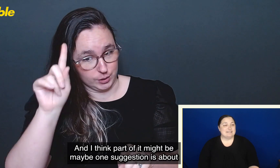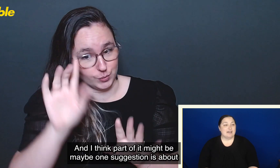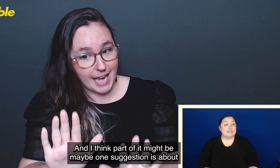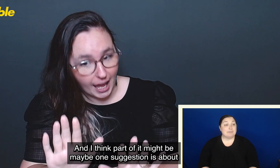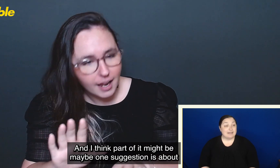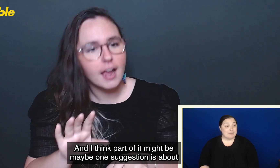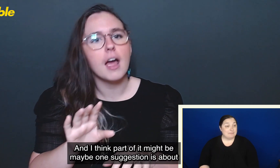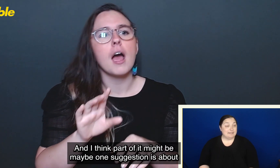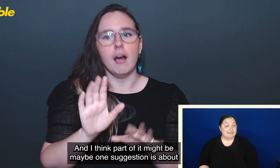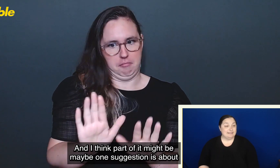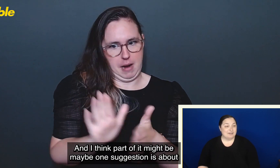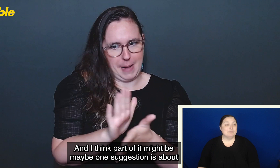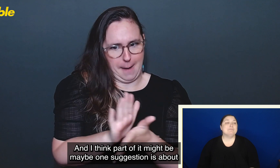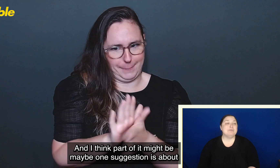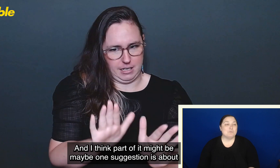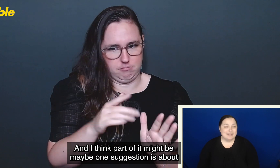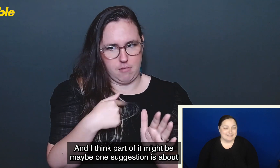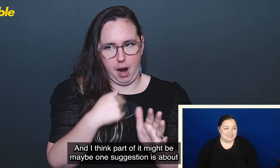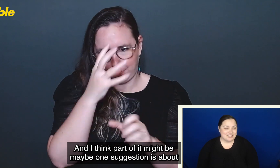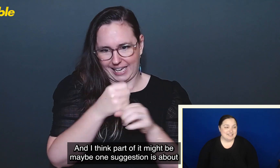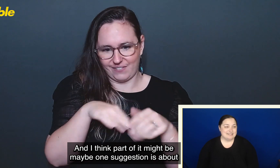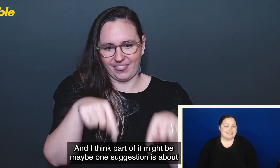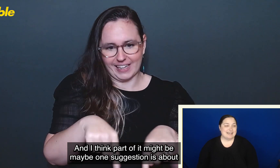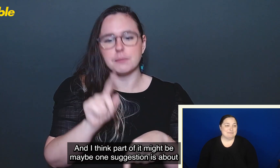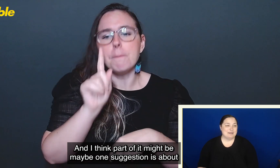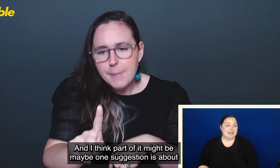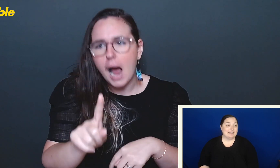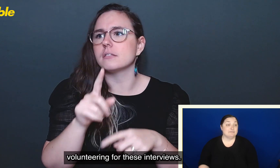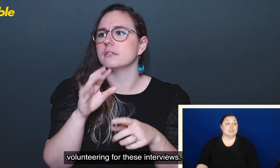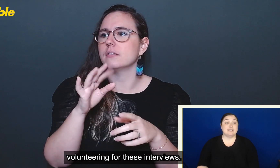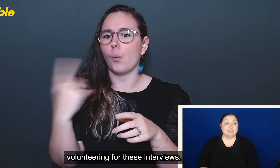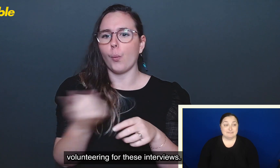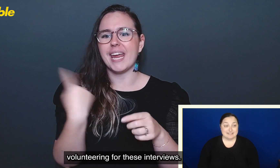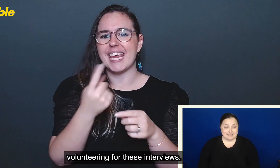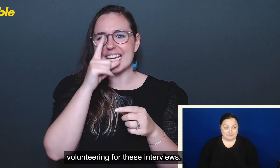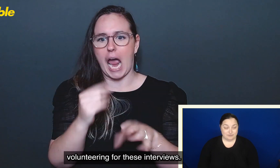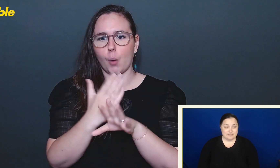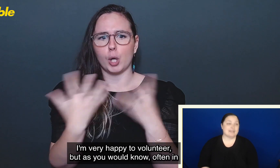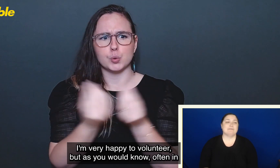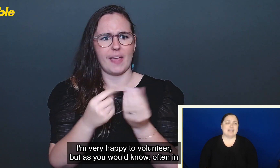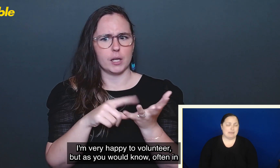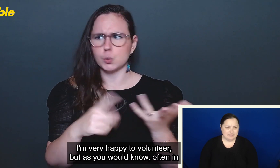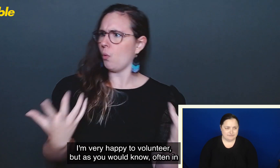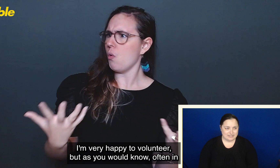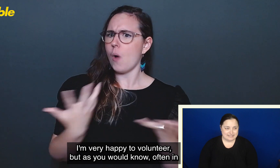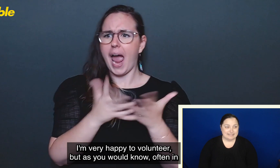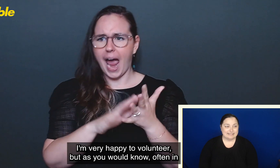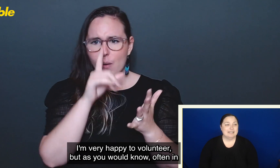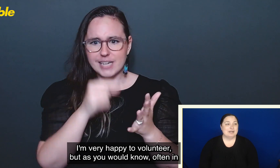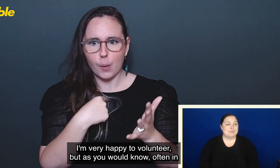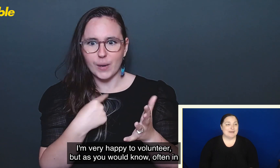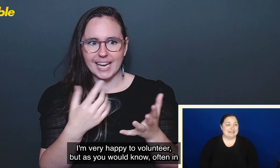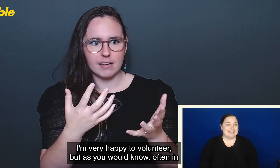And I think part of it might be, maybe one suggestion is about volunteering for these interviews. Like, I'm very happy to